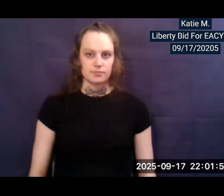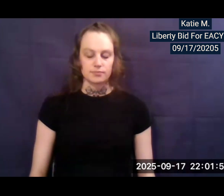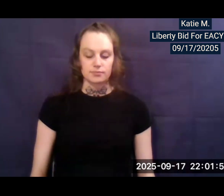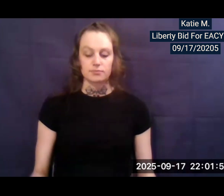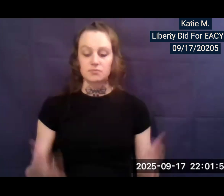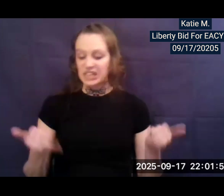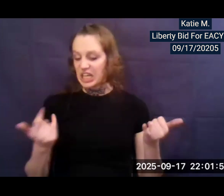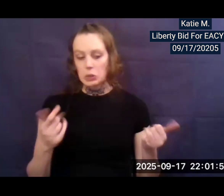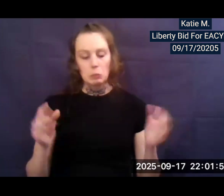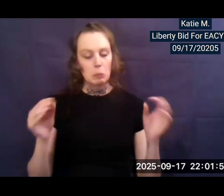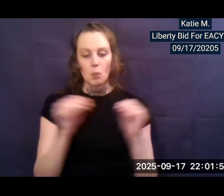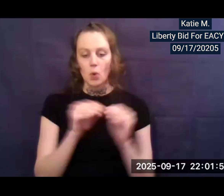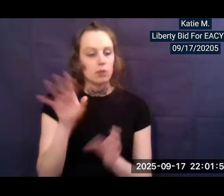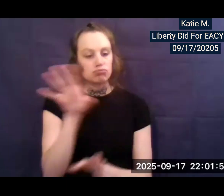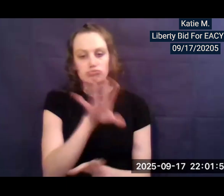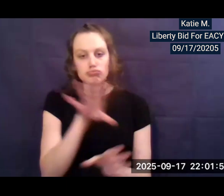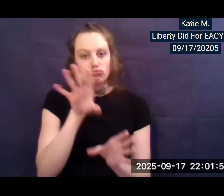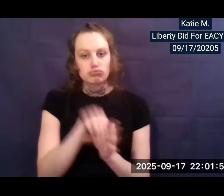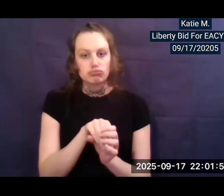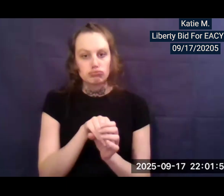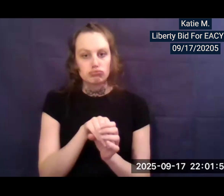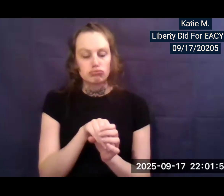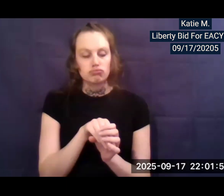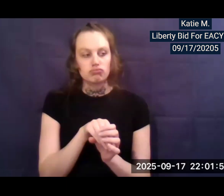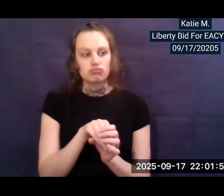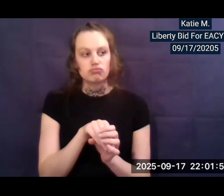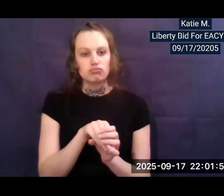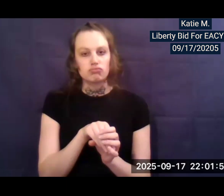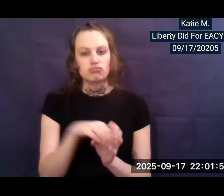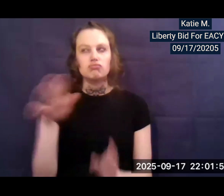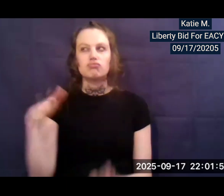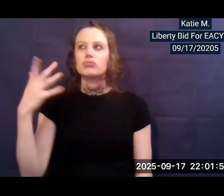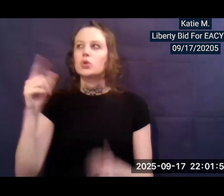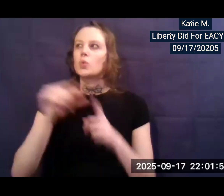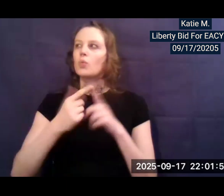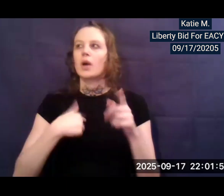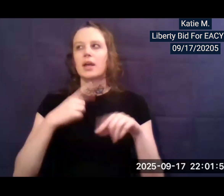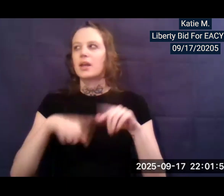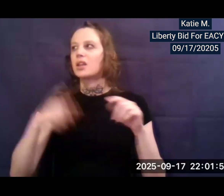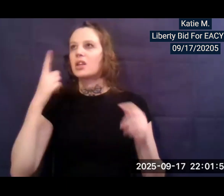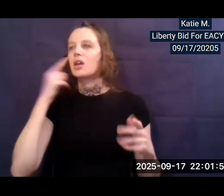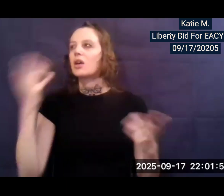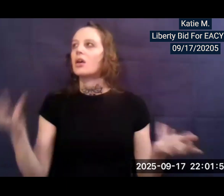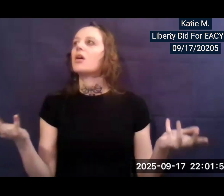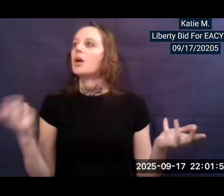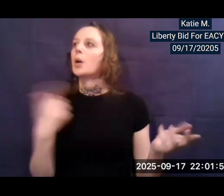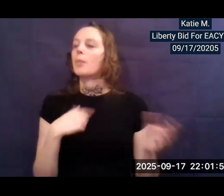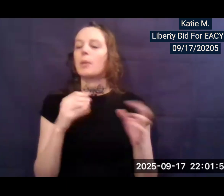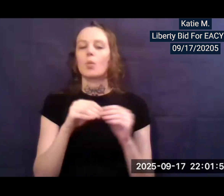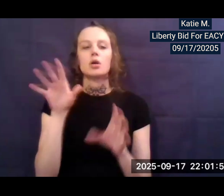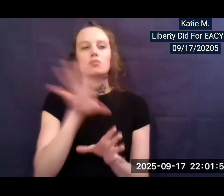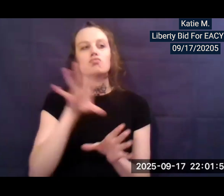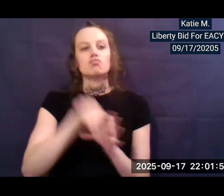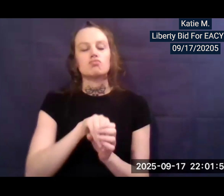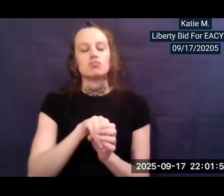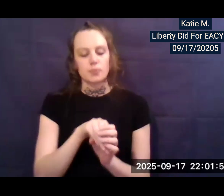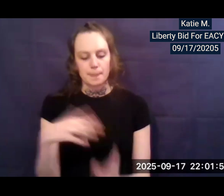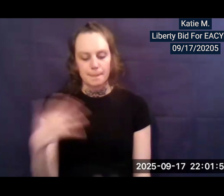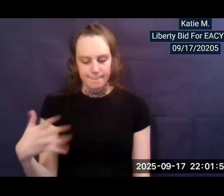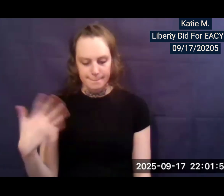in I can't think of the words. I'm more involved in like like getting more